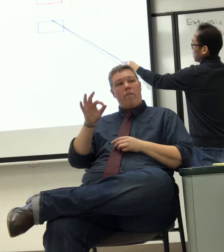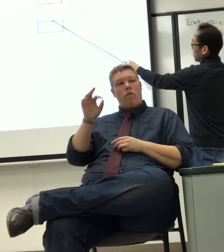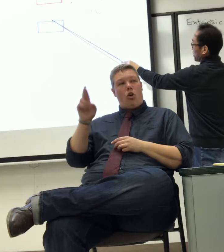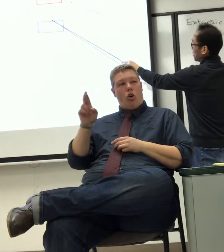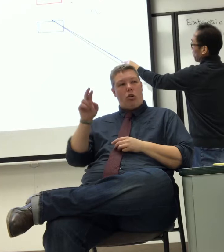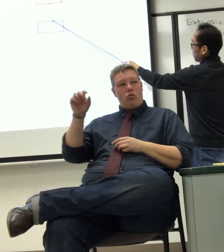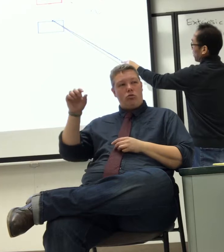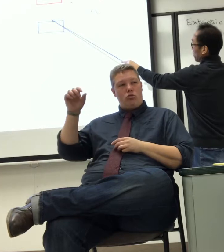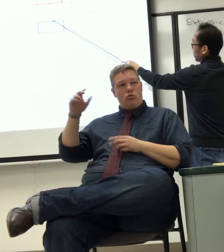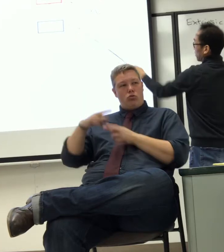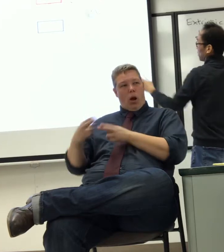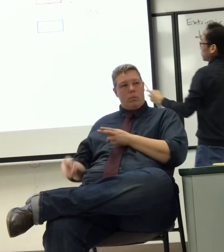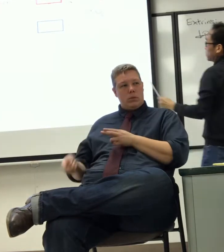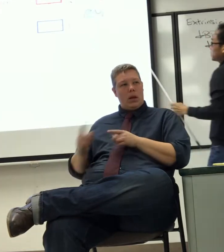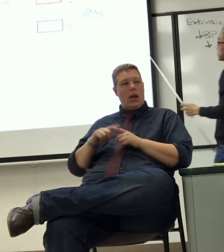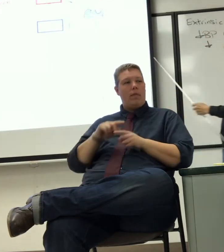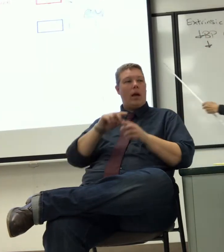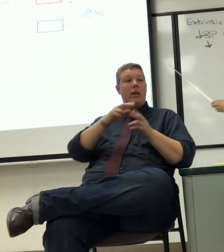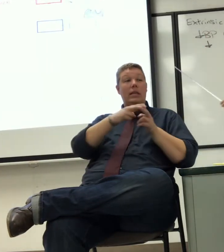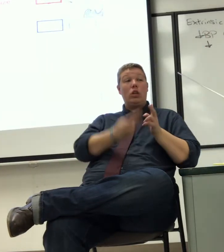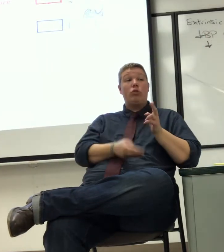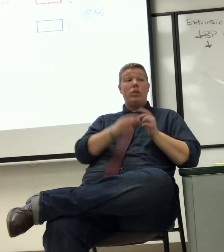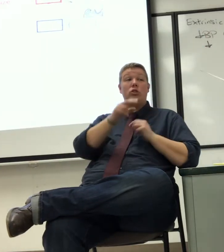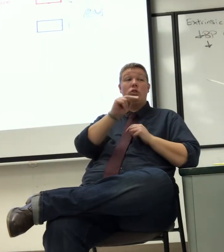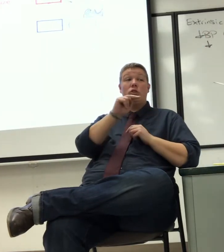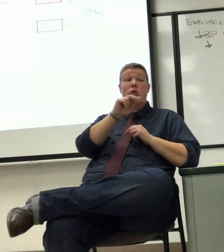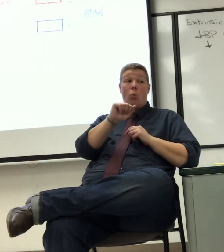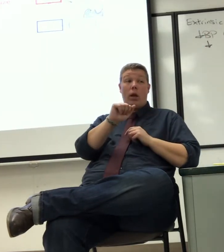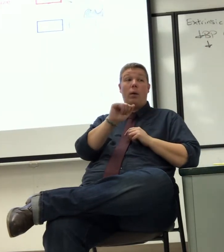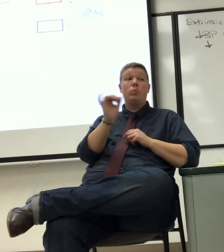you have decreased sodium in the DCT.